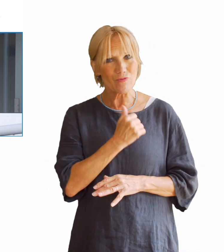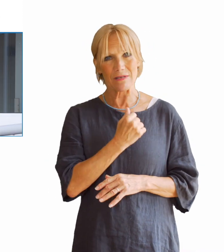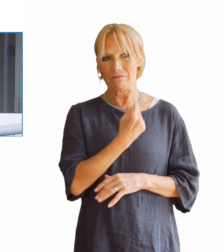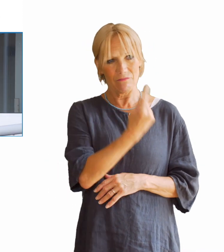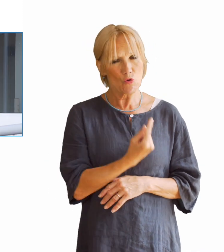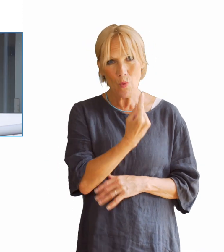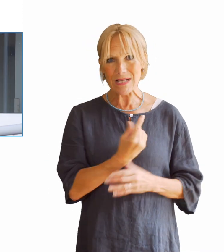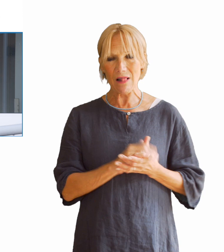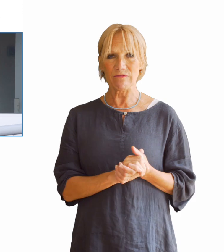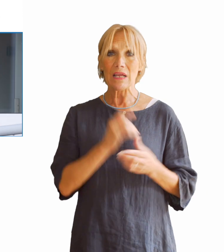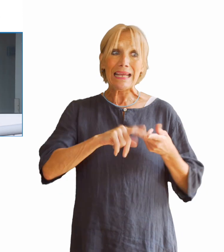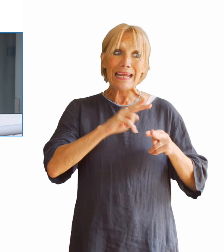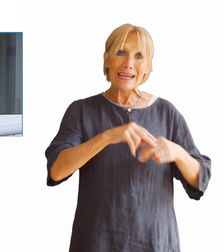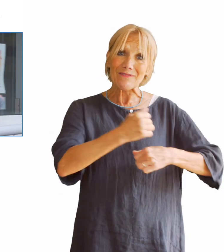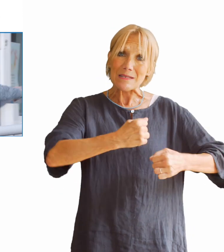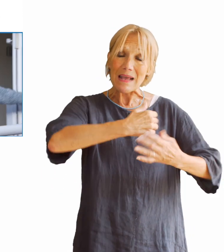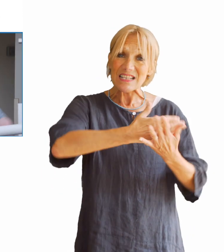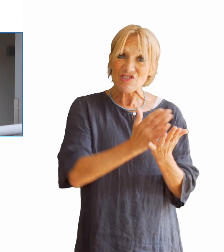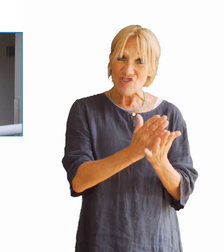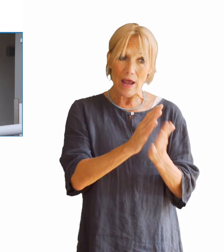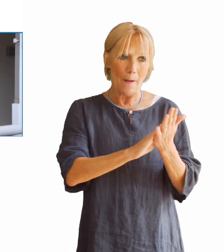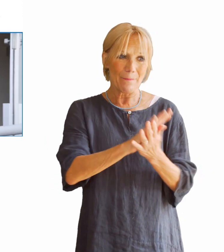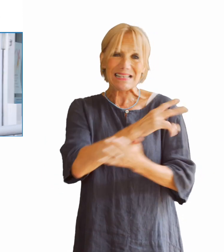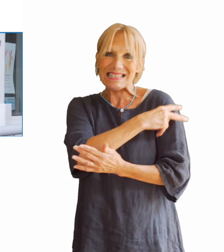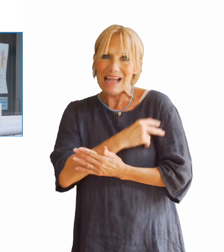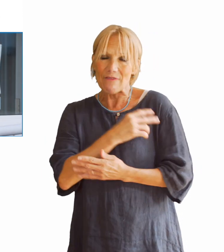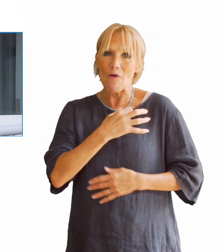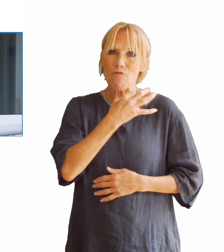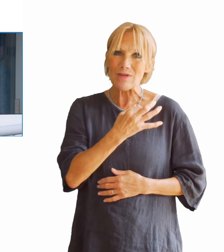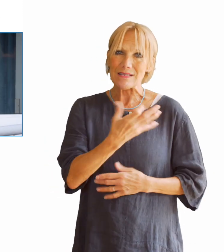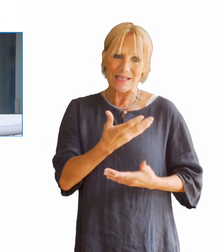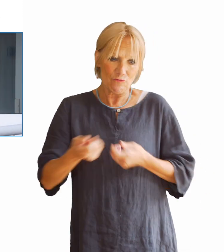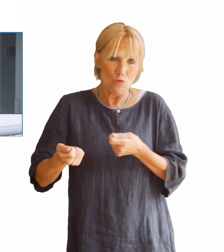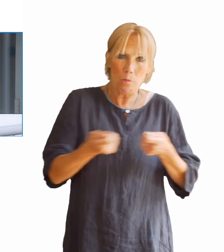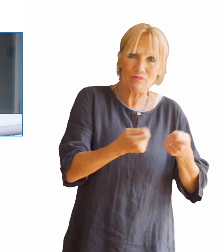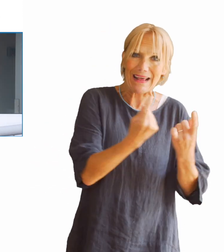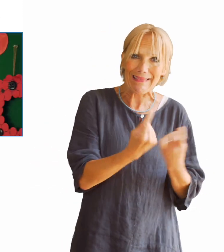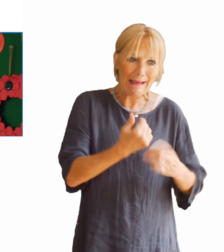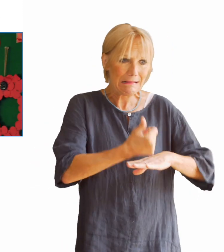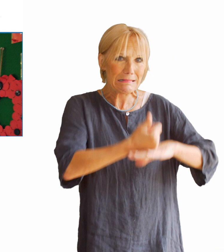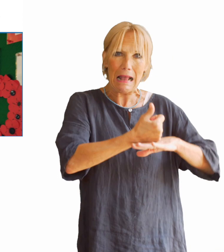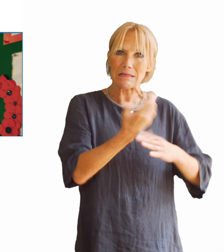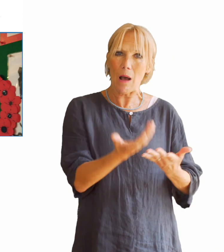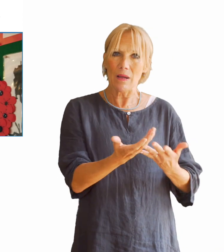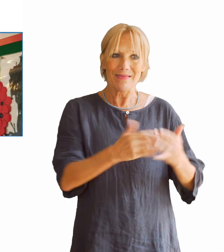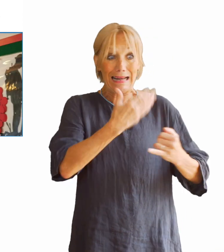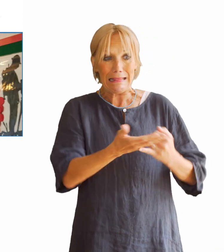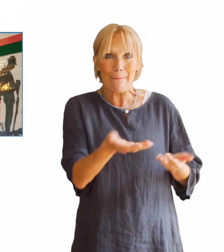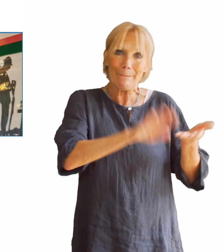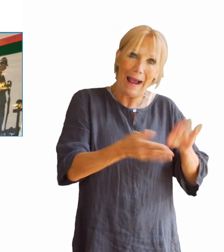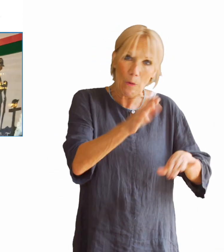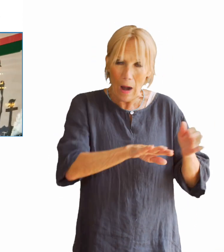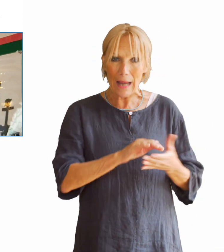difficulties. If the space is shared, staff and volunteers may have to bring equipment, set up and pack away each